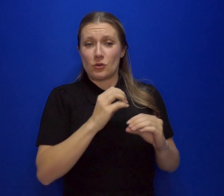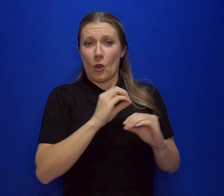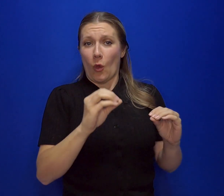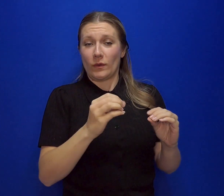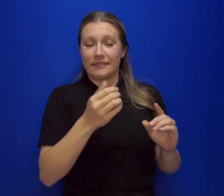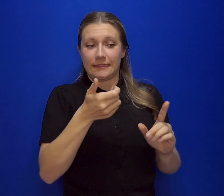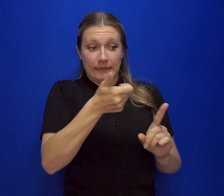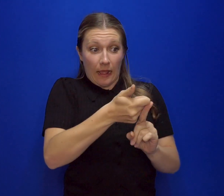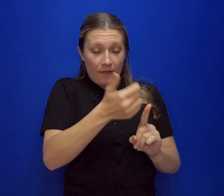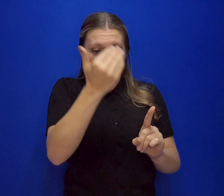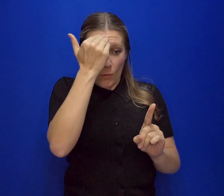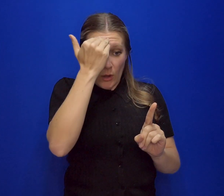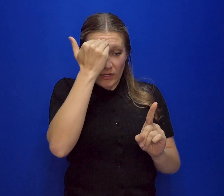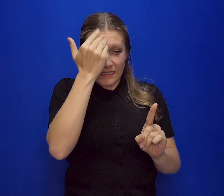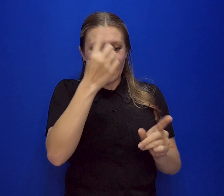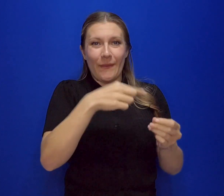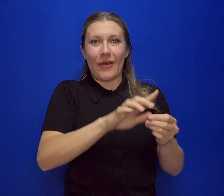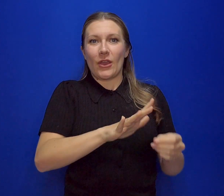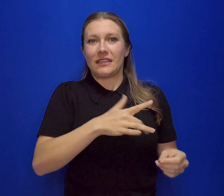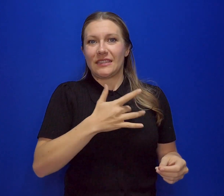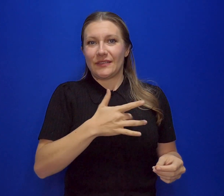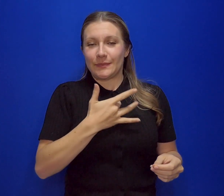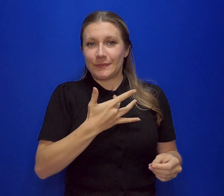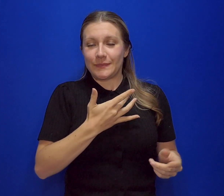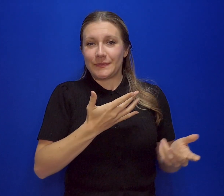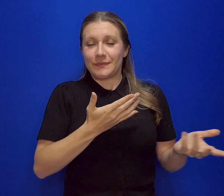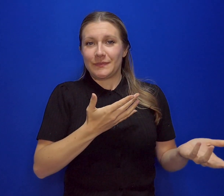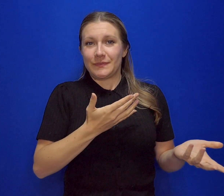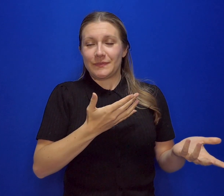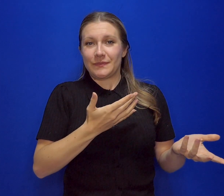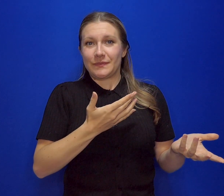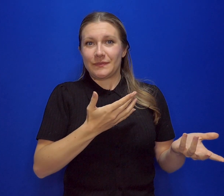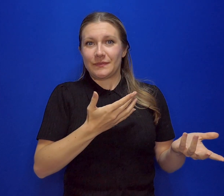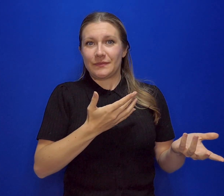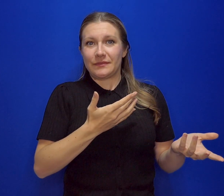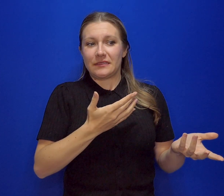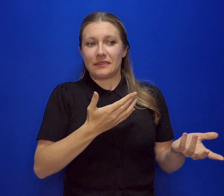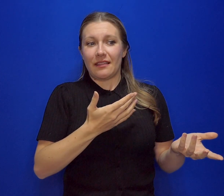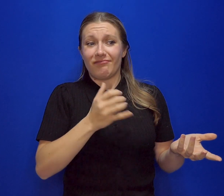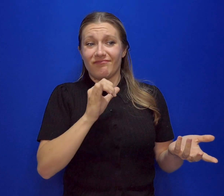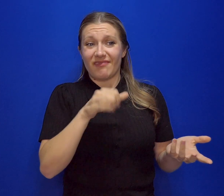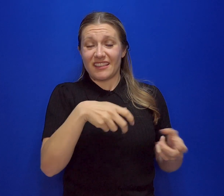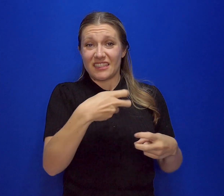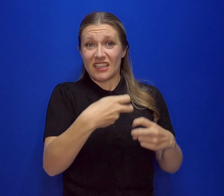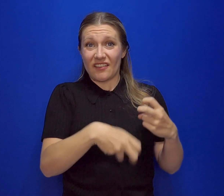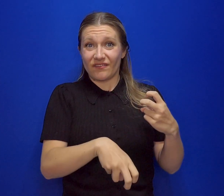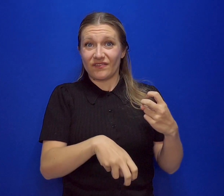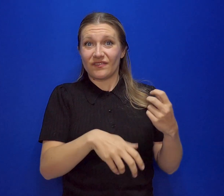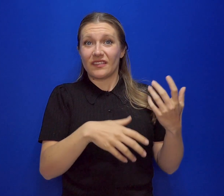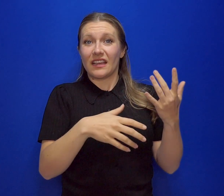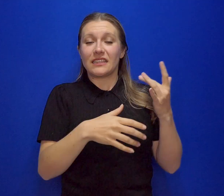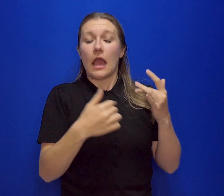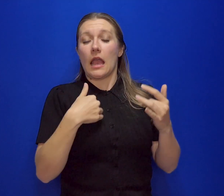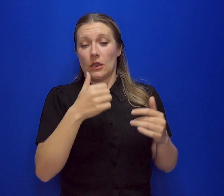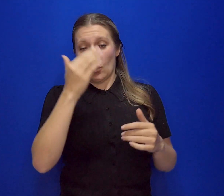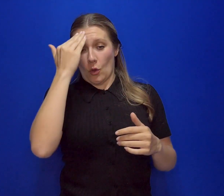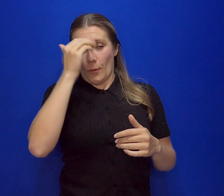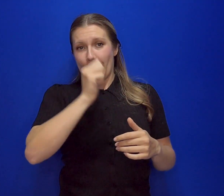self-awareness of symptoms. Right. And that's hard because, I know myself, when my little kids